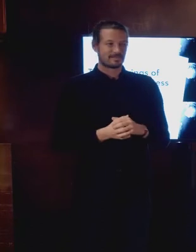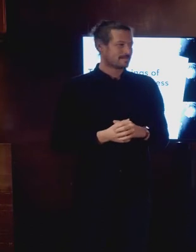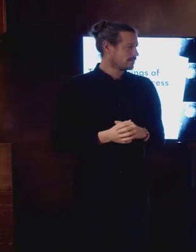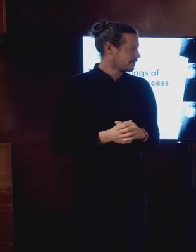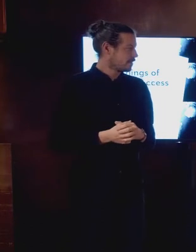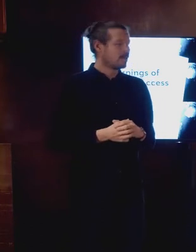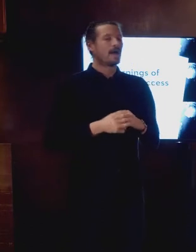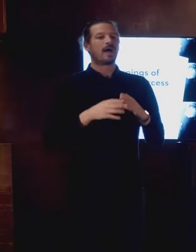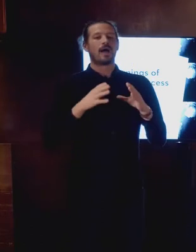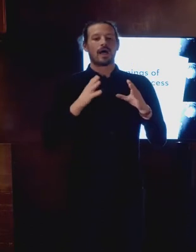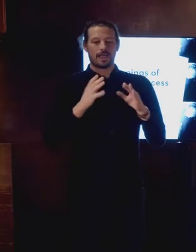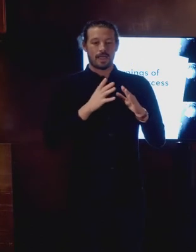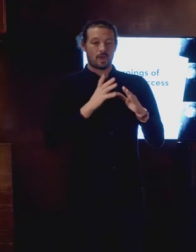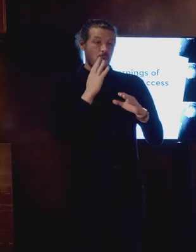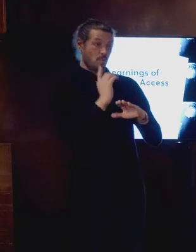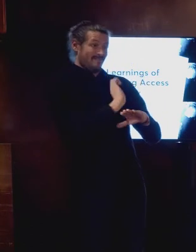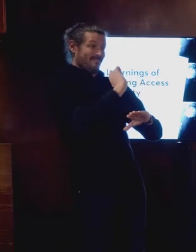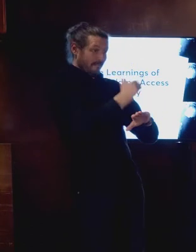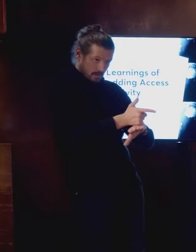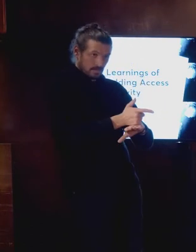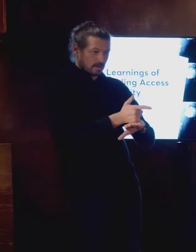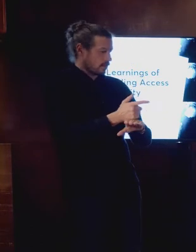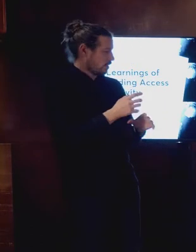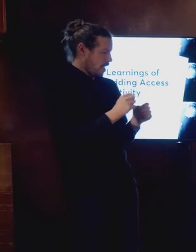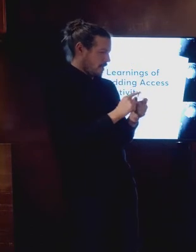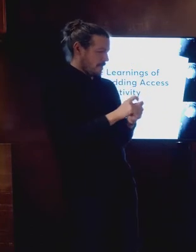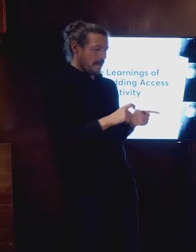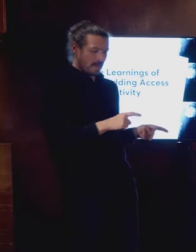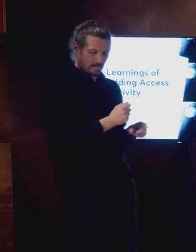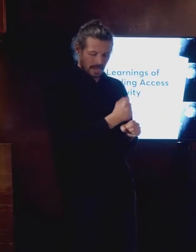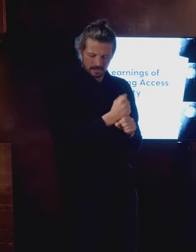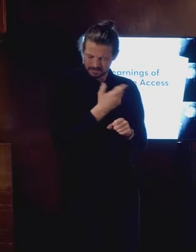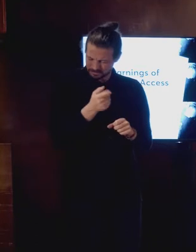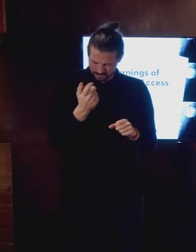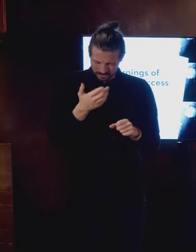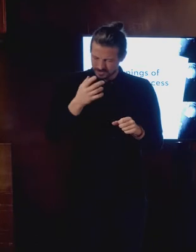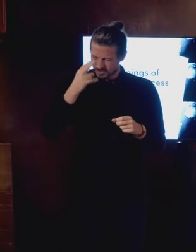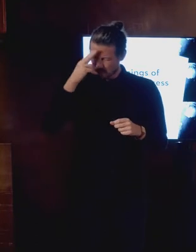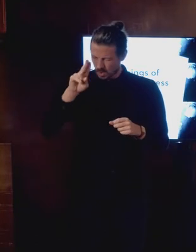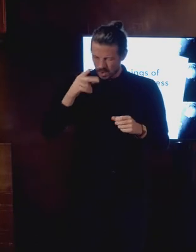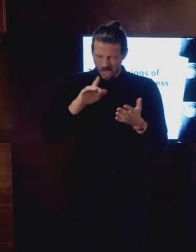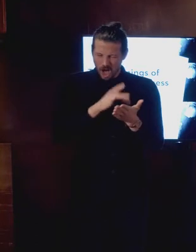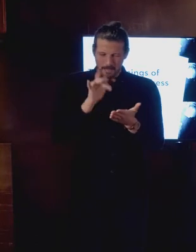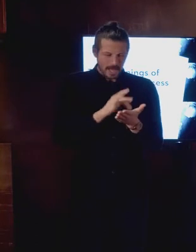And then in the filming of the work, Bec created, what do you call those on your iPad?